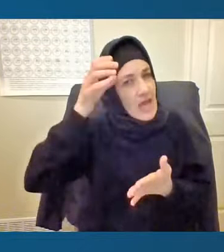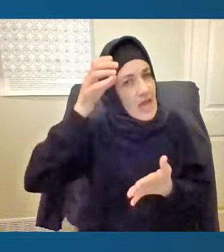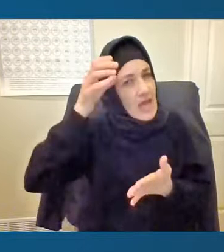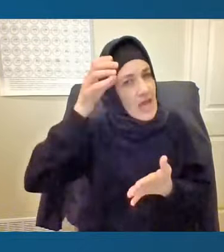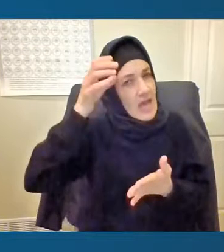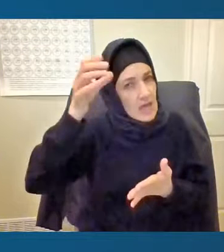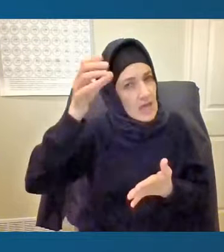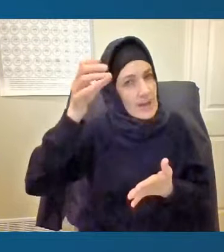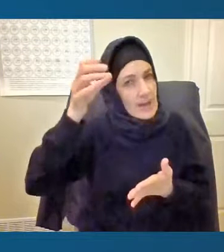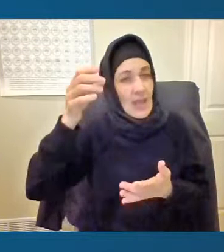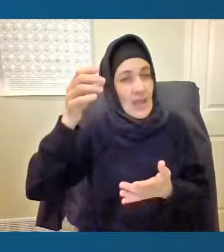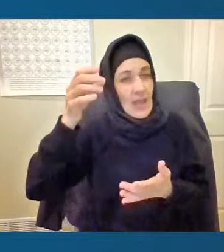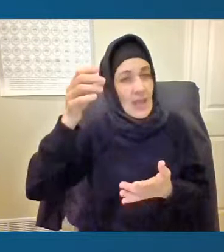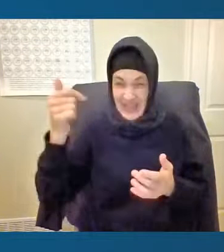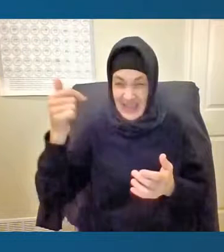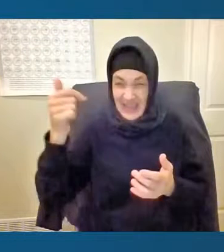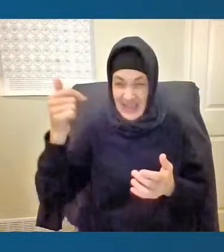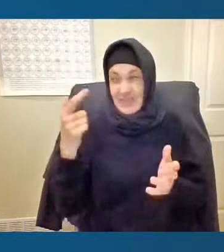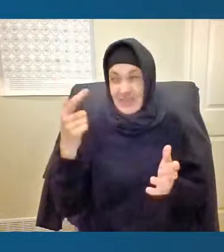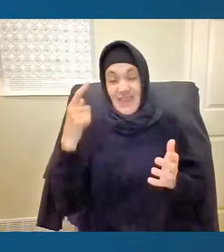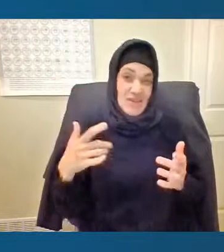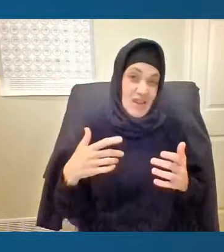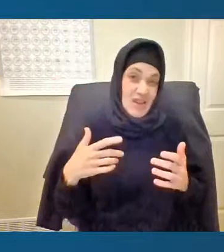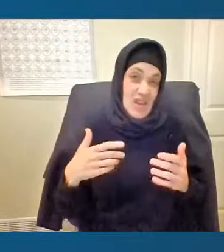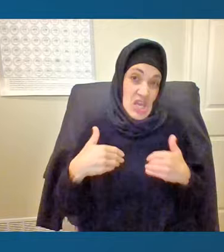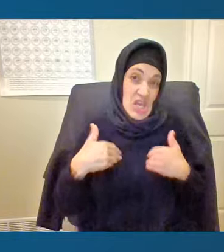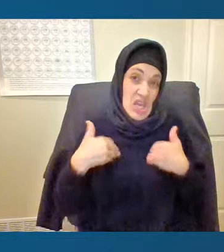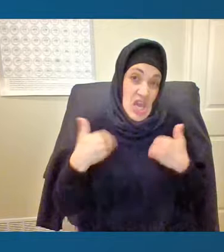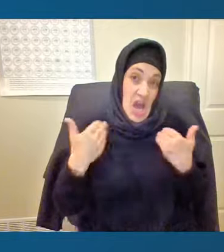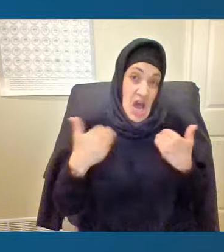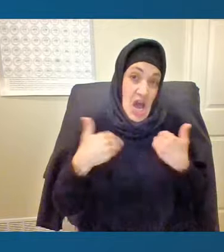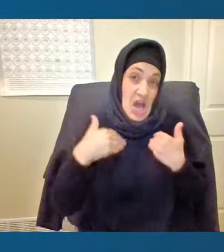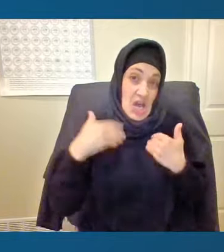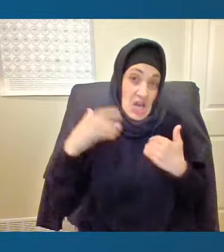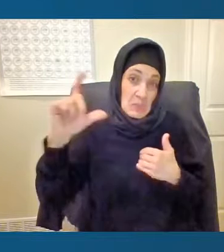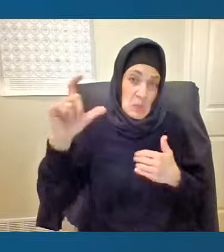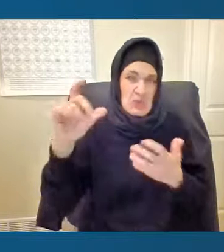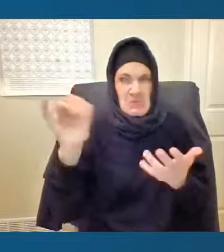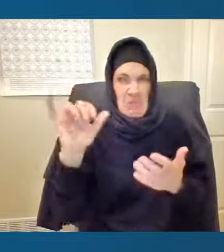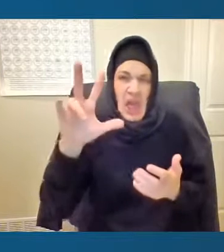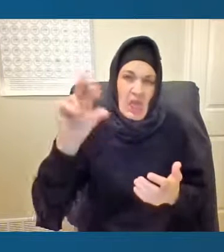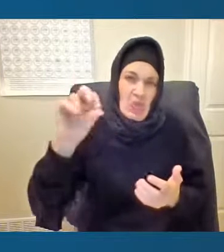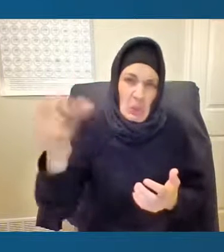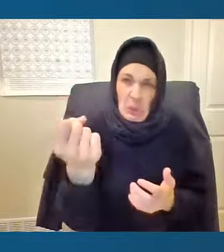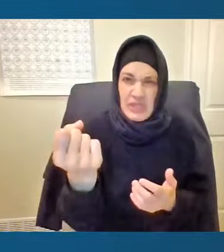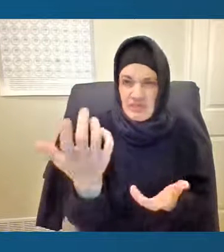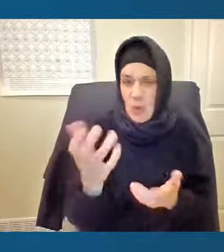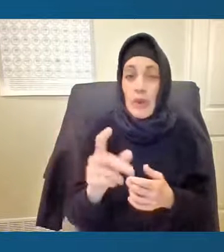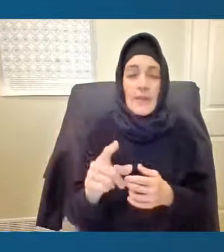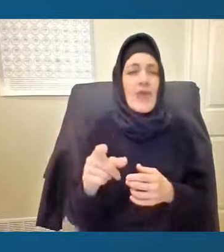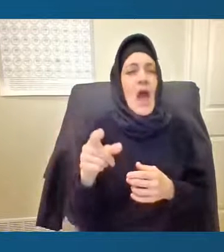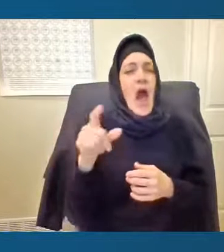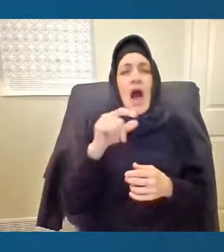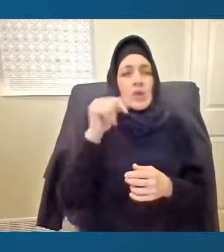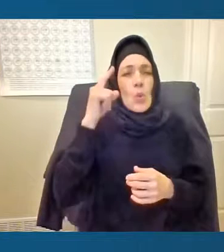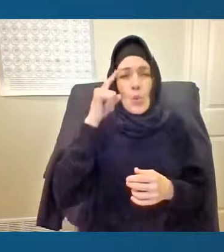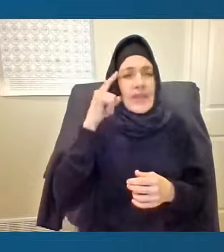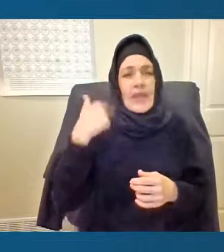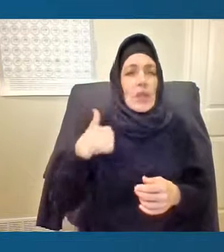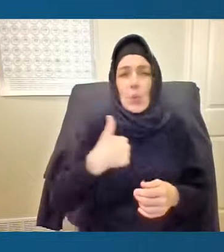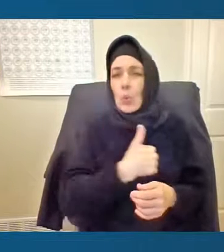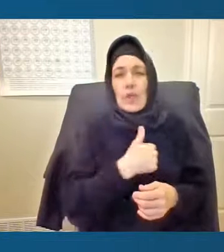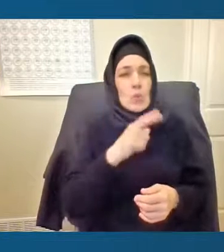I'm talking young, like, you know, 30s and down, all right? As young Muslims, I don't think we really understand